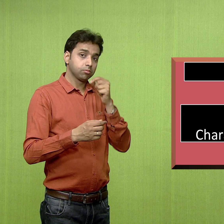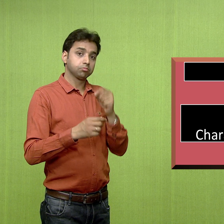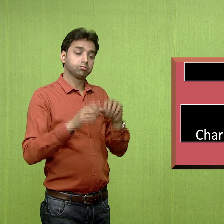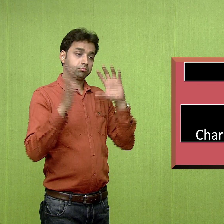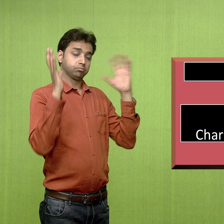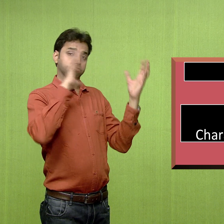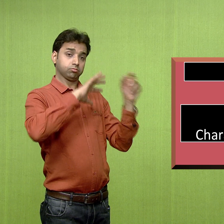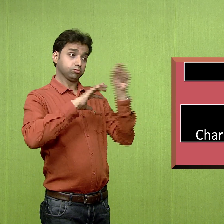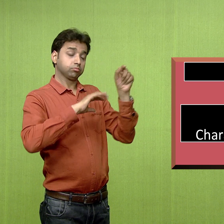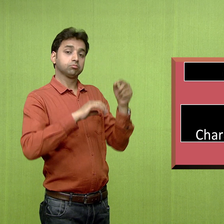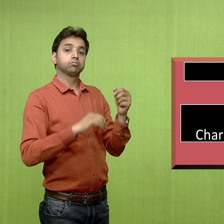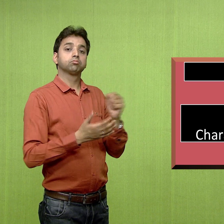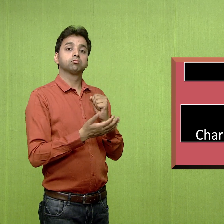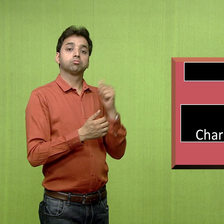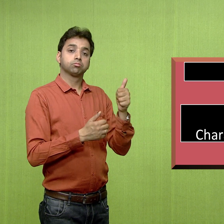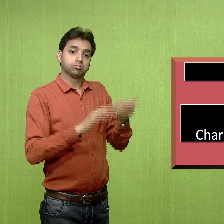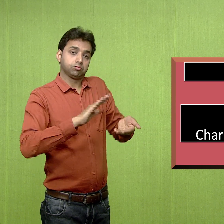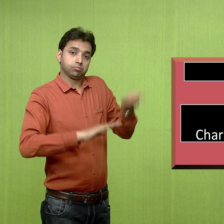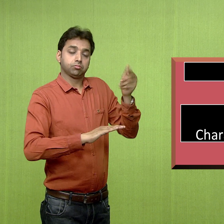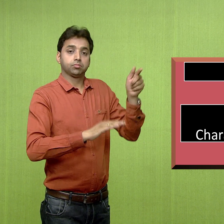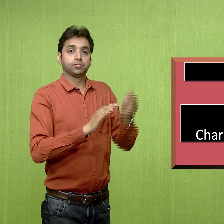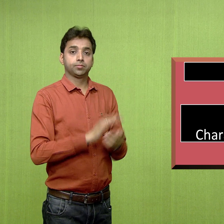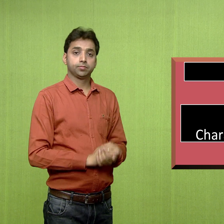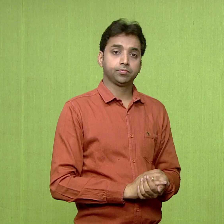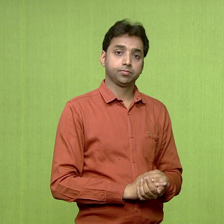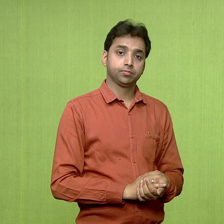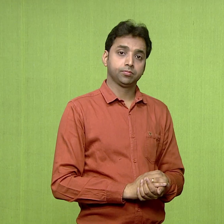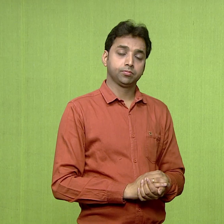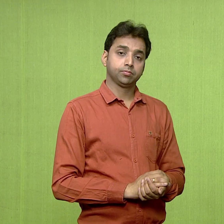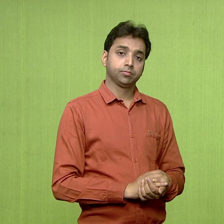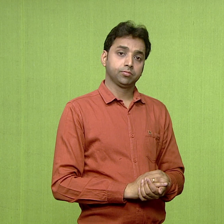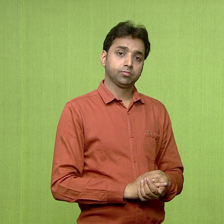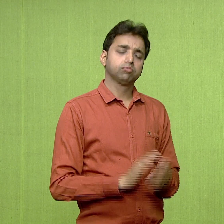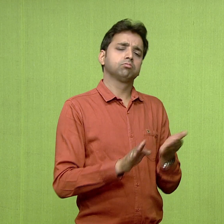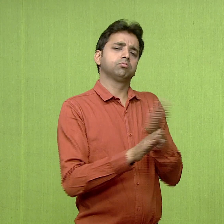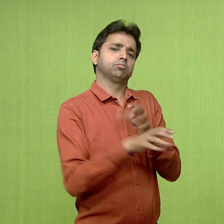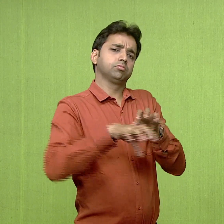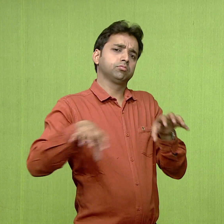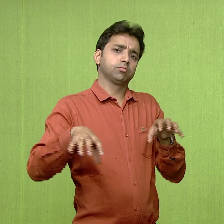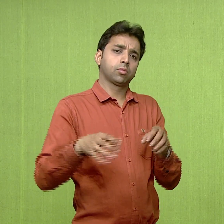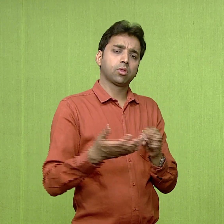Another branch of medicine,